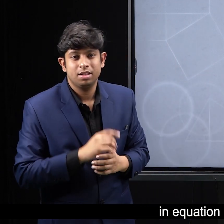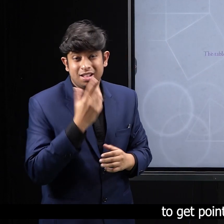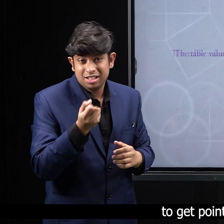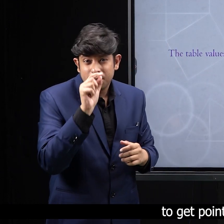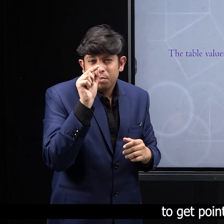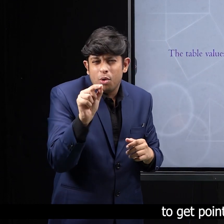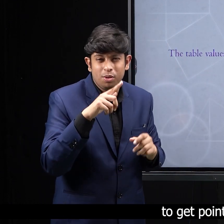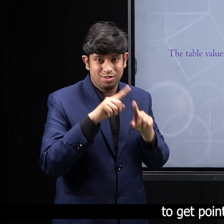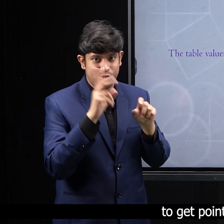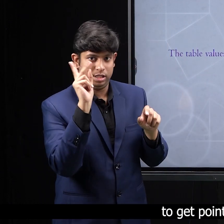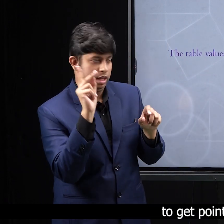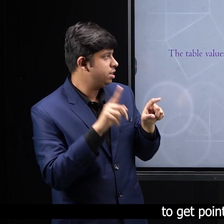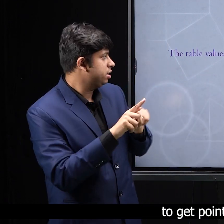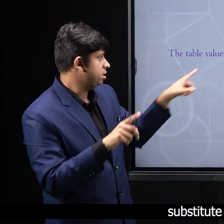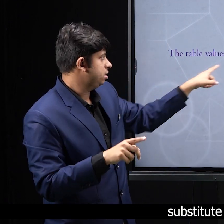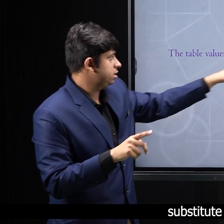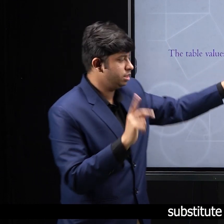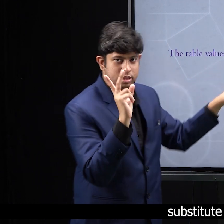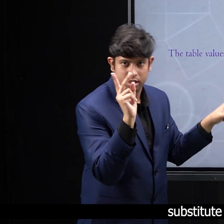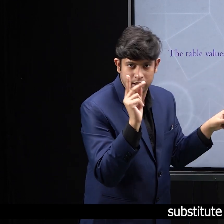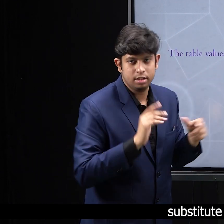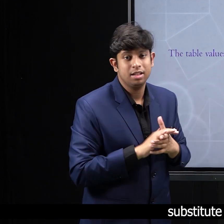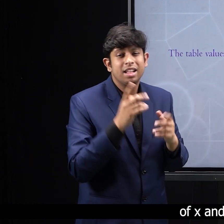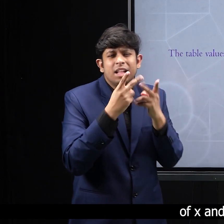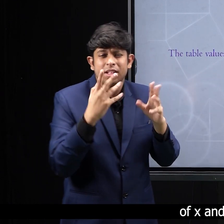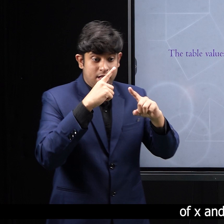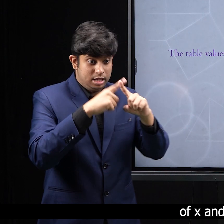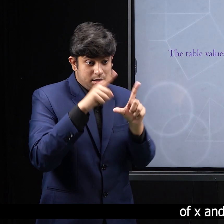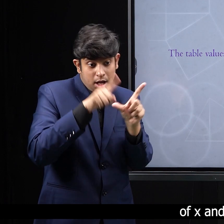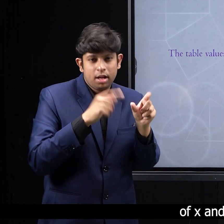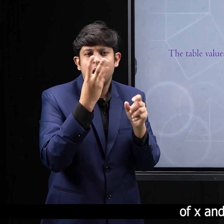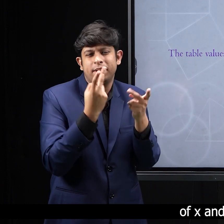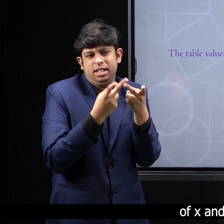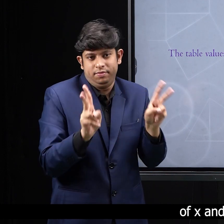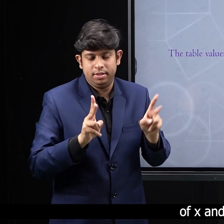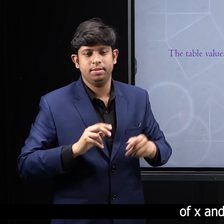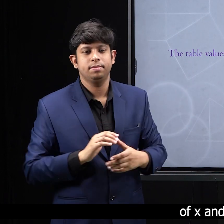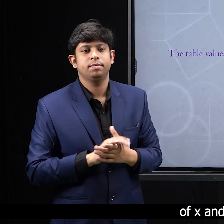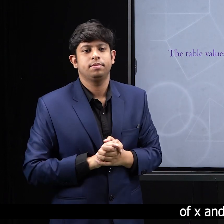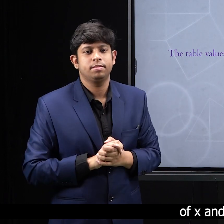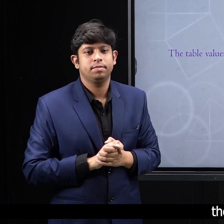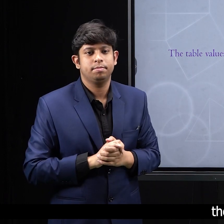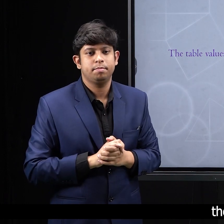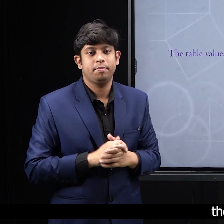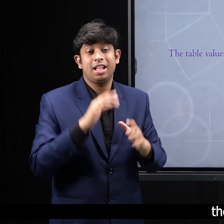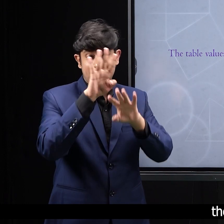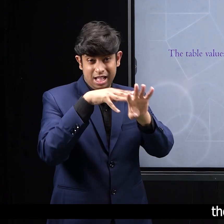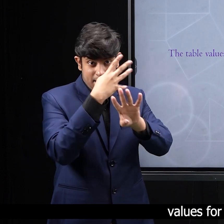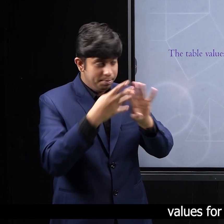To get points for the equation 2, substitute the different values of x and y in equation 2. Then the table values